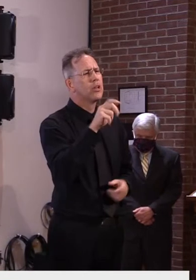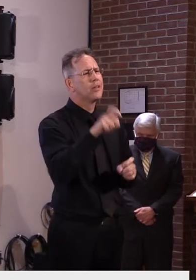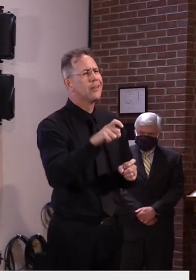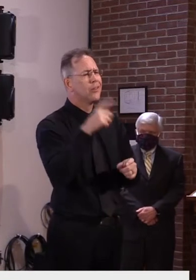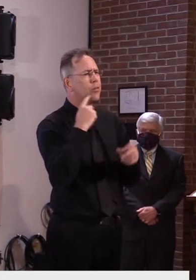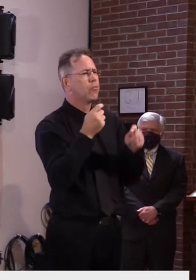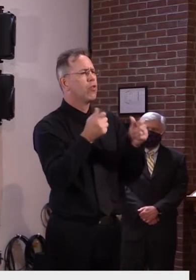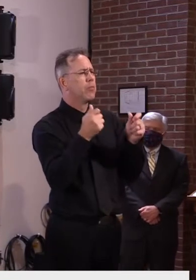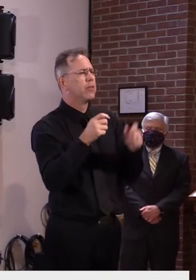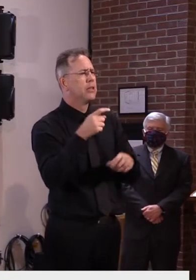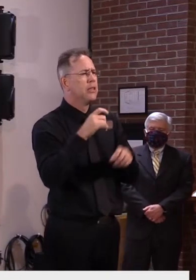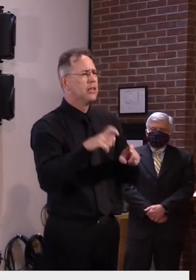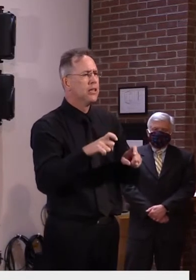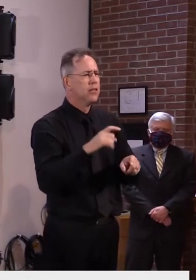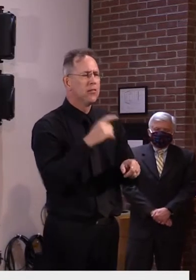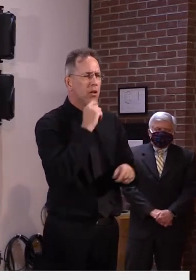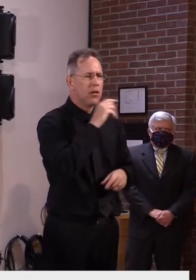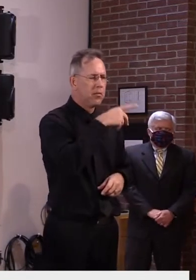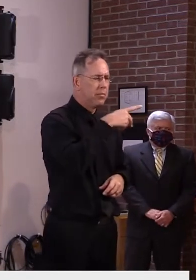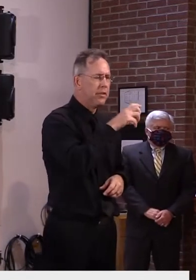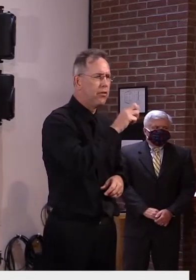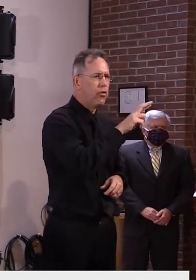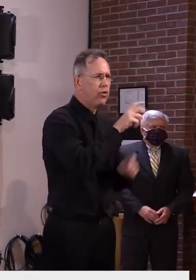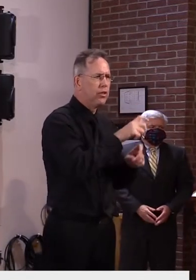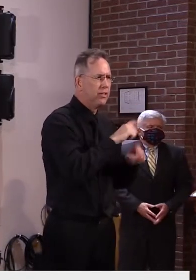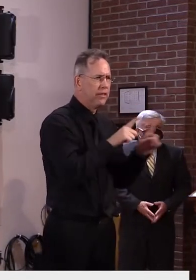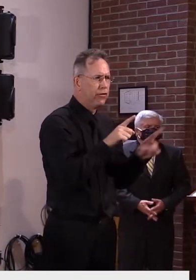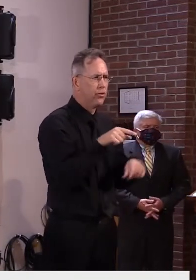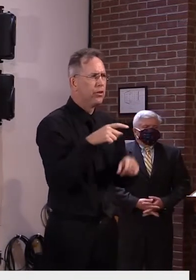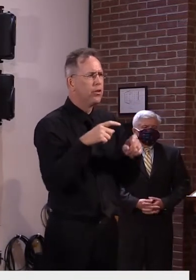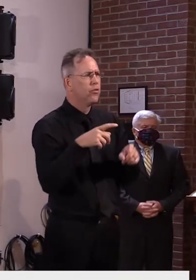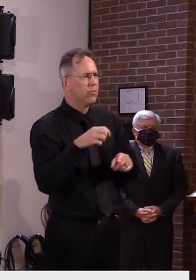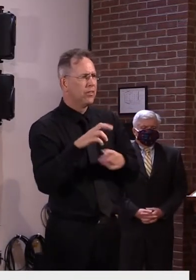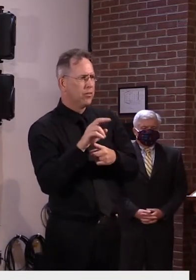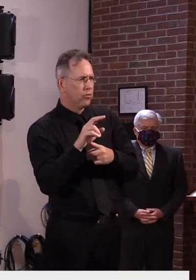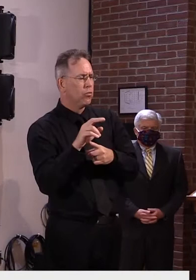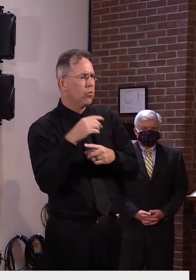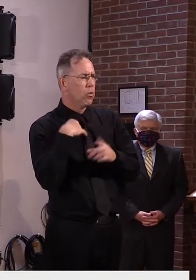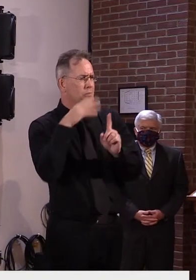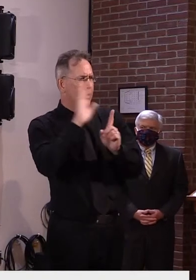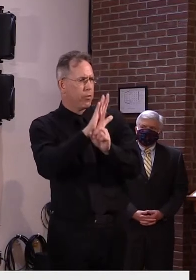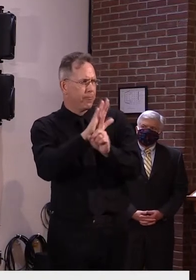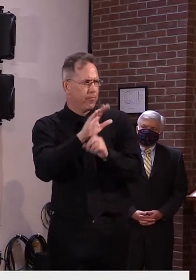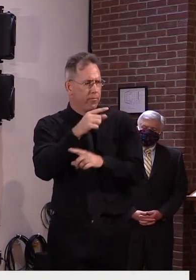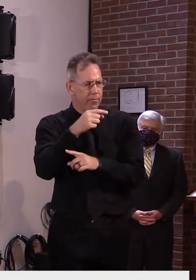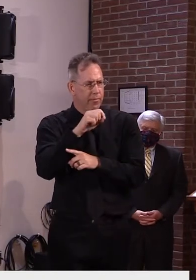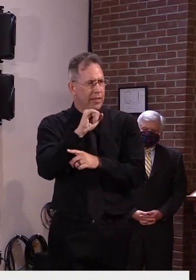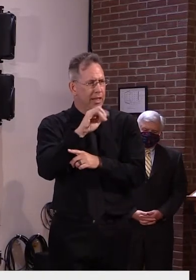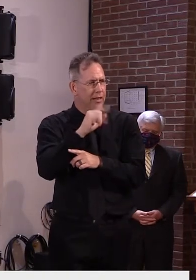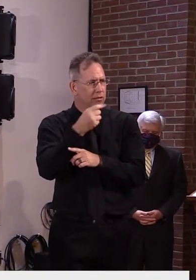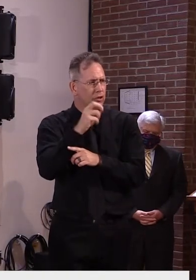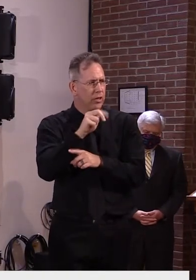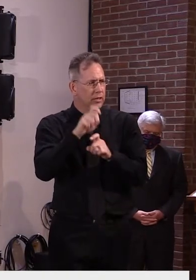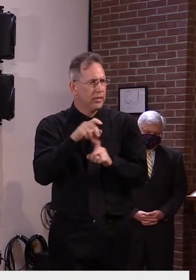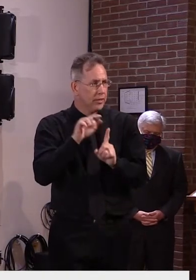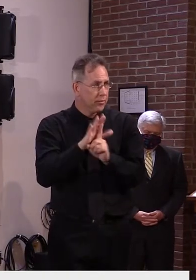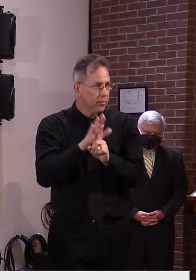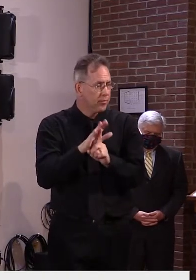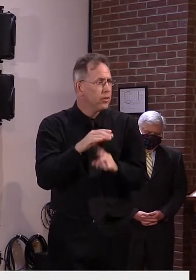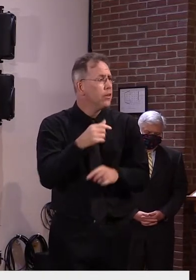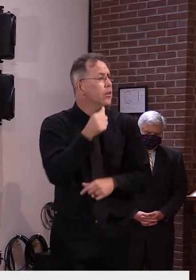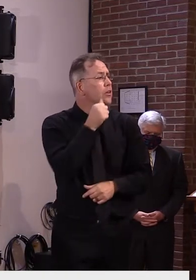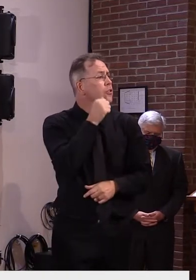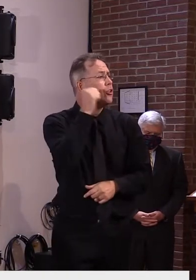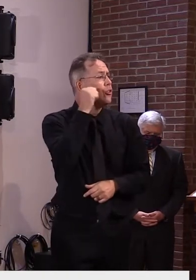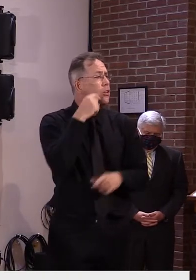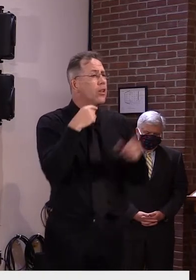For some time, we've been discussing the role of antigen testing in Vermont. Yesterday, we at the Health Department provided